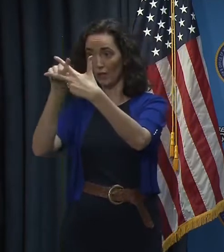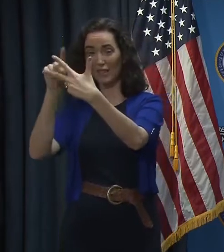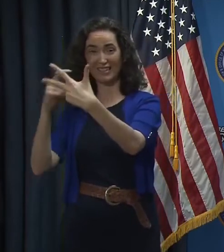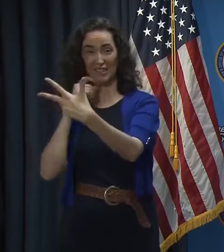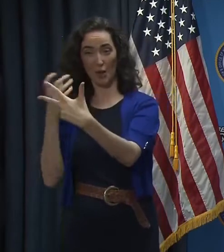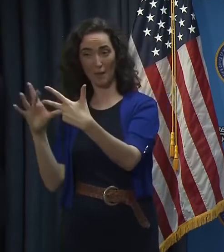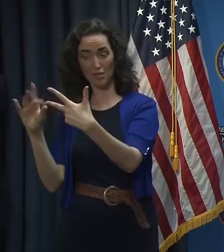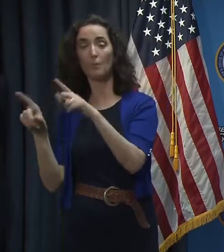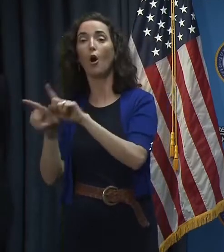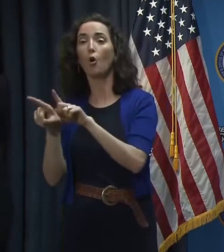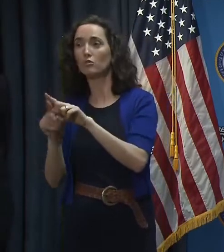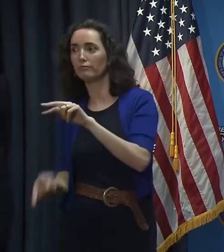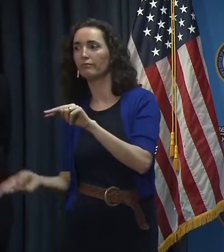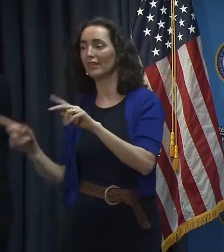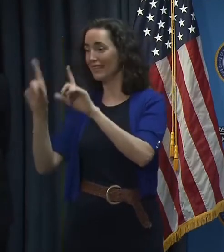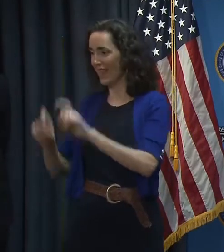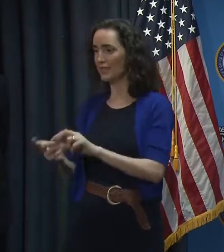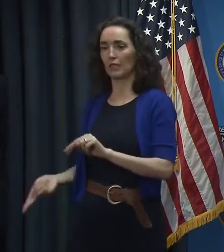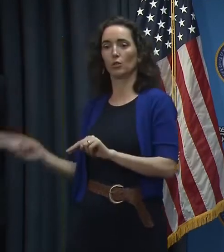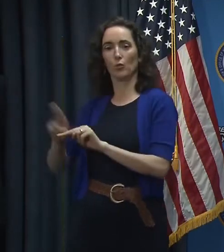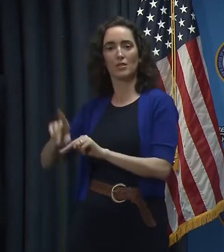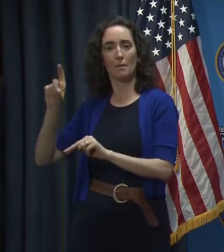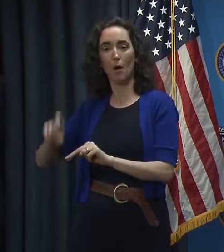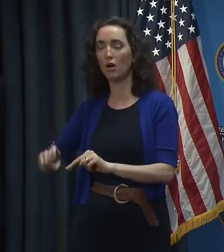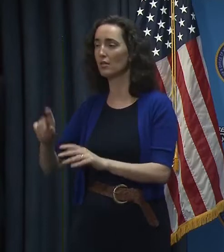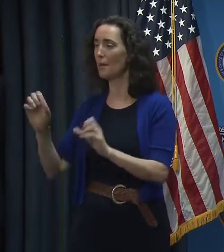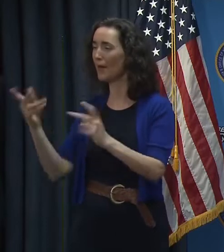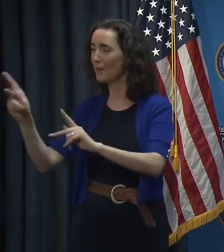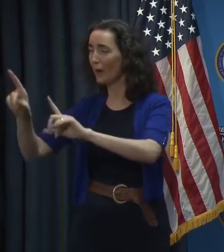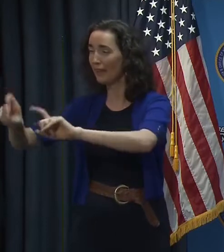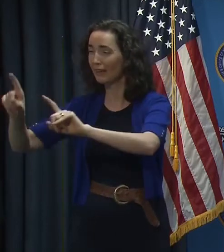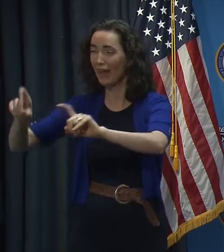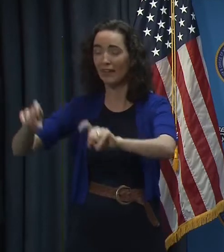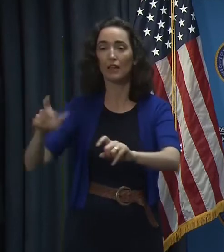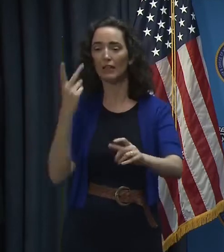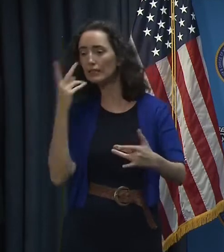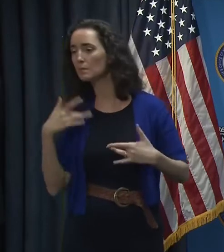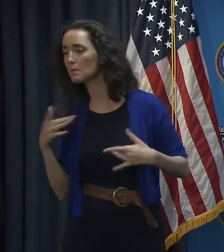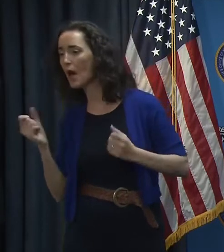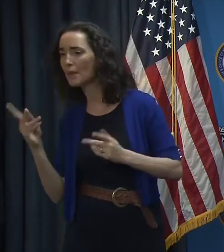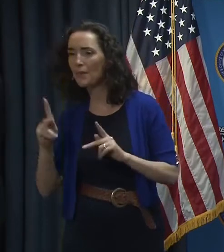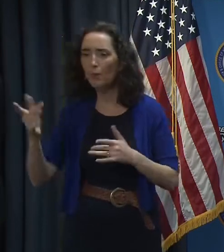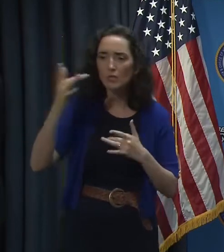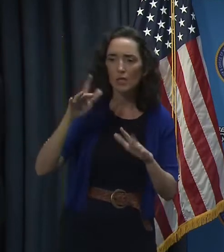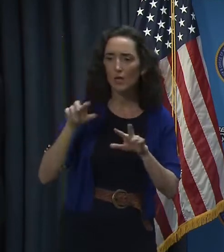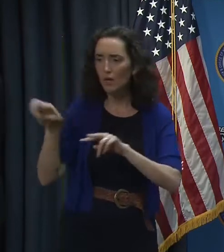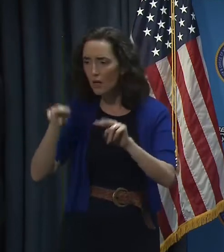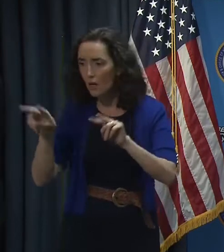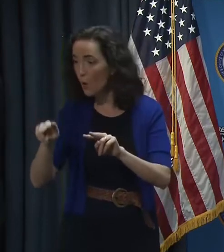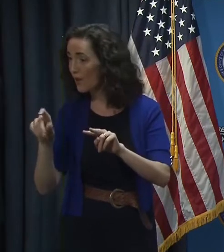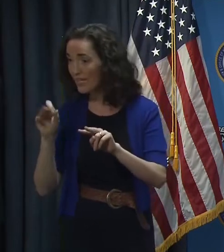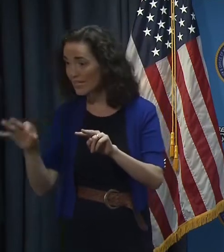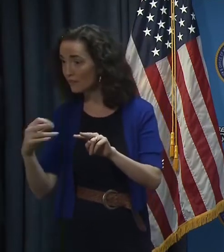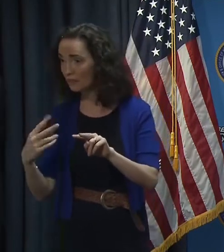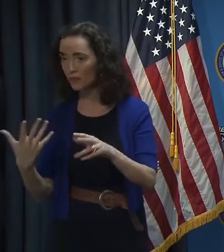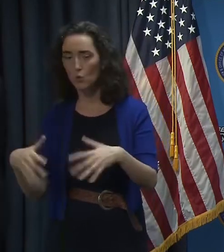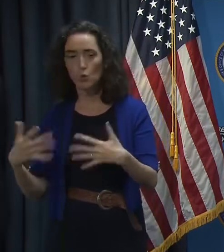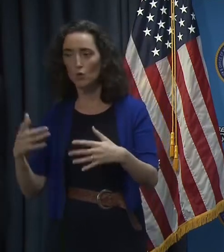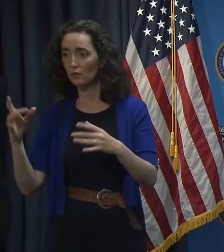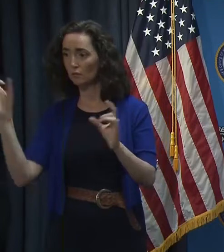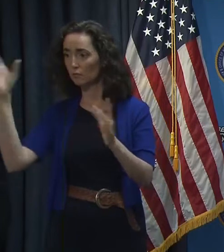be ramping up your capacity to test so that you can monitor what's going on and clamp down when it becomes necessary in contact